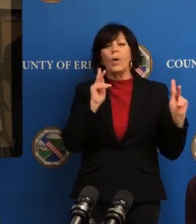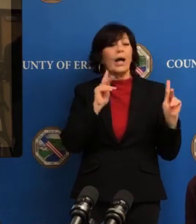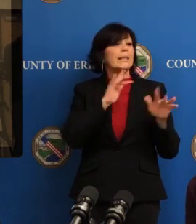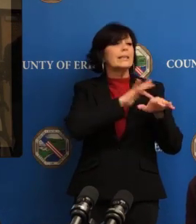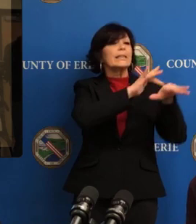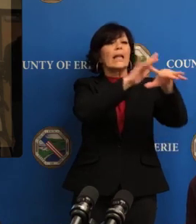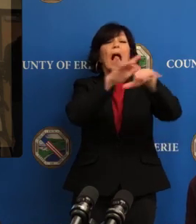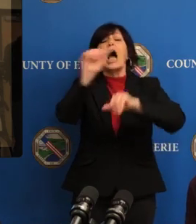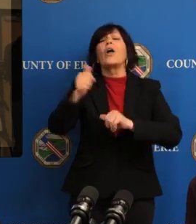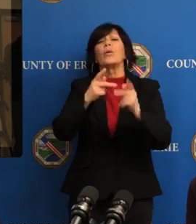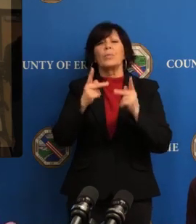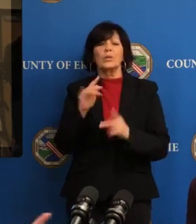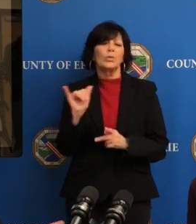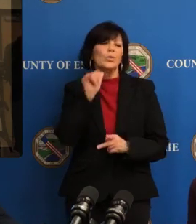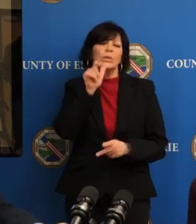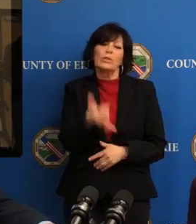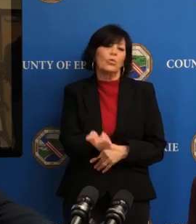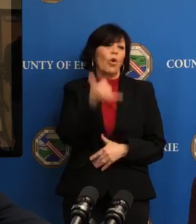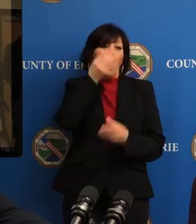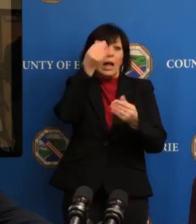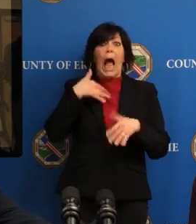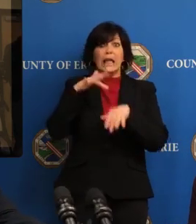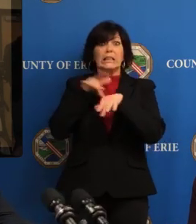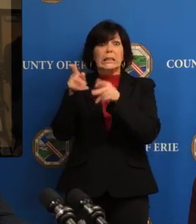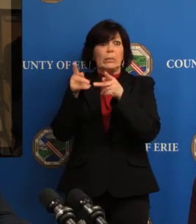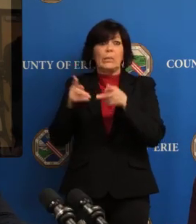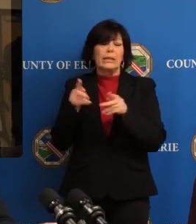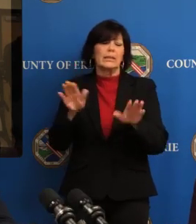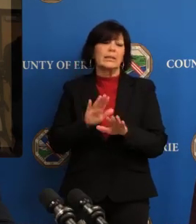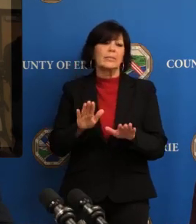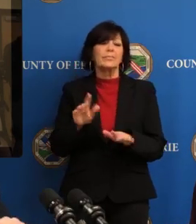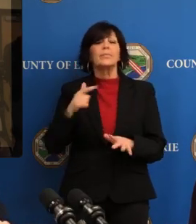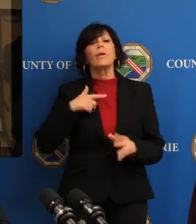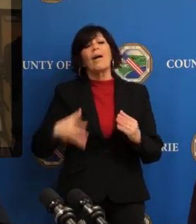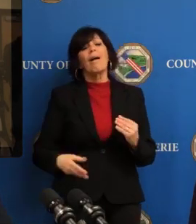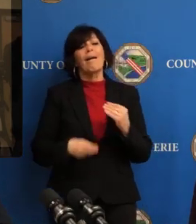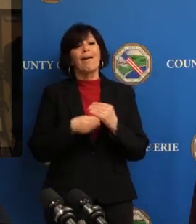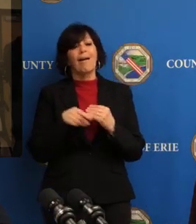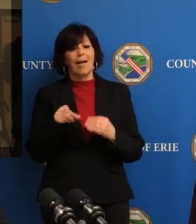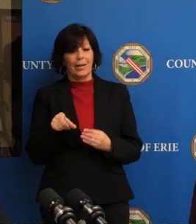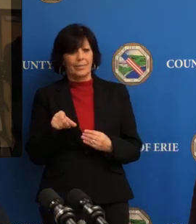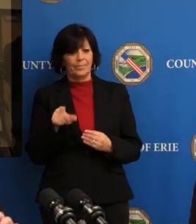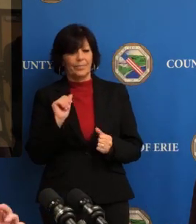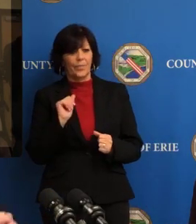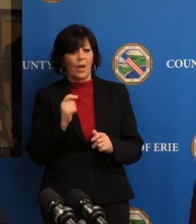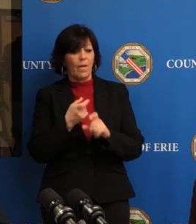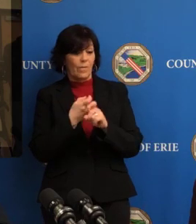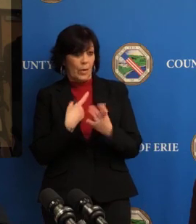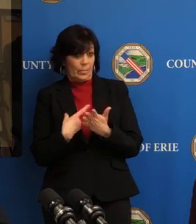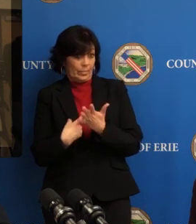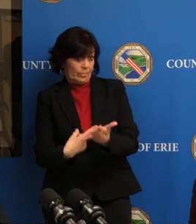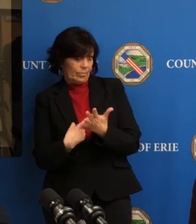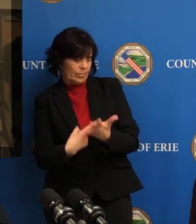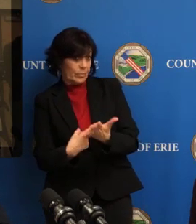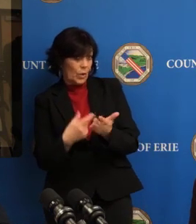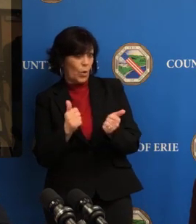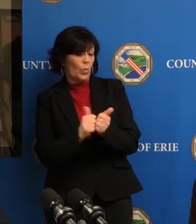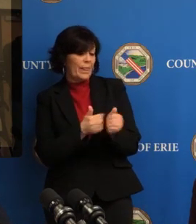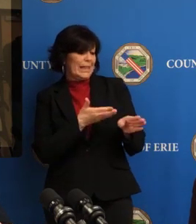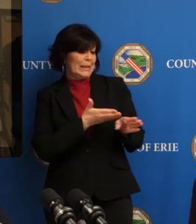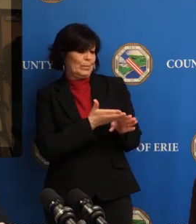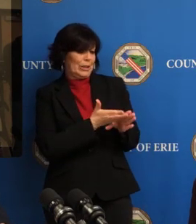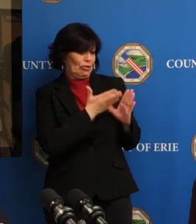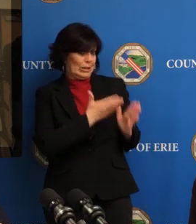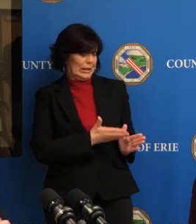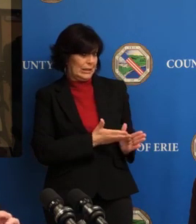list where you have been exposed. And if I can note, based on the discussions I've had with the epidemiologist,